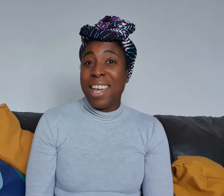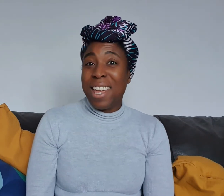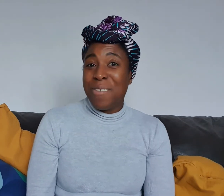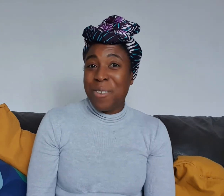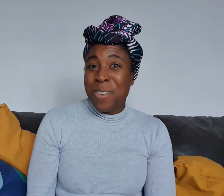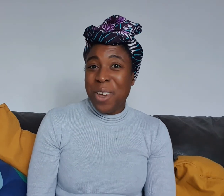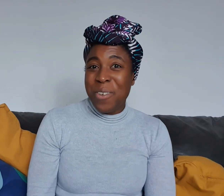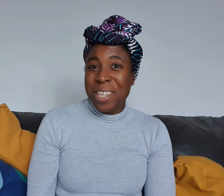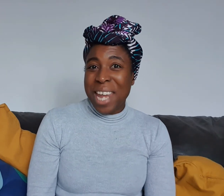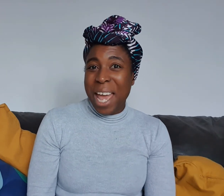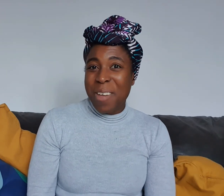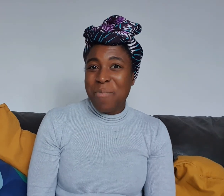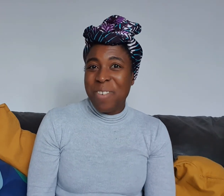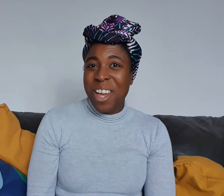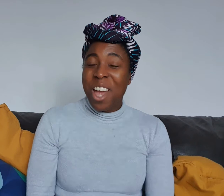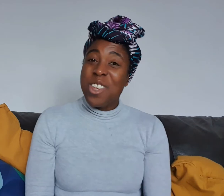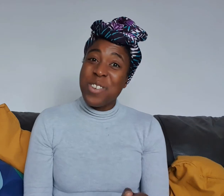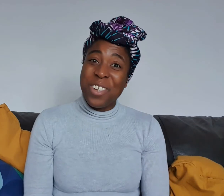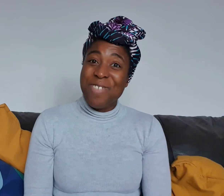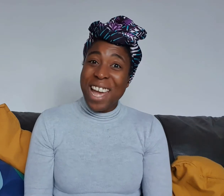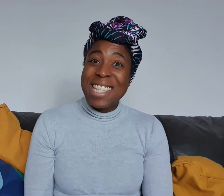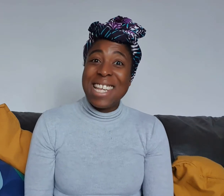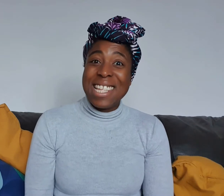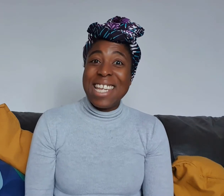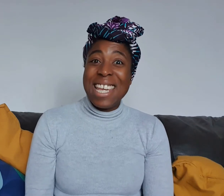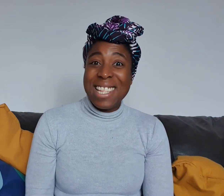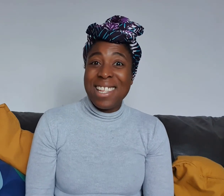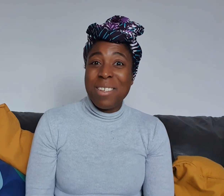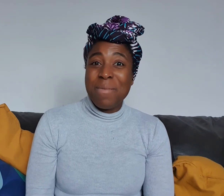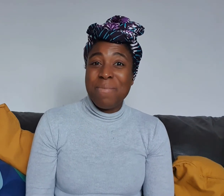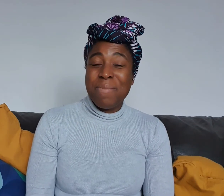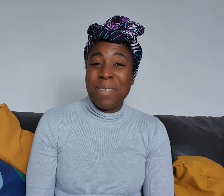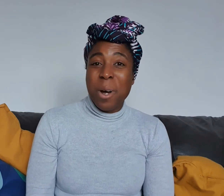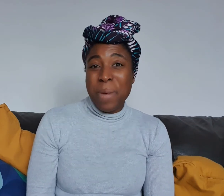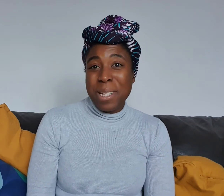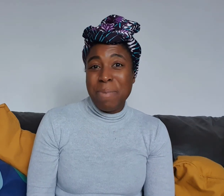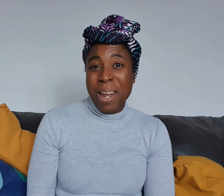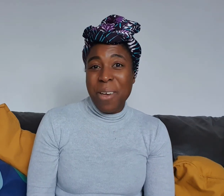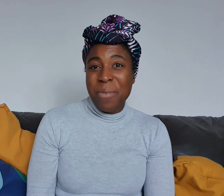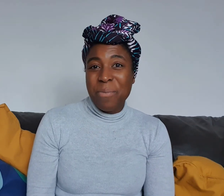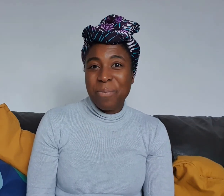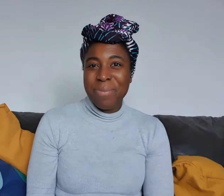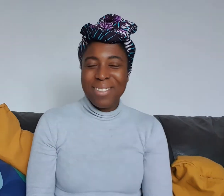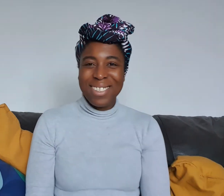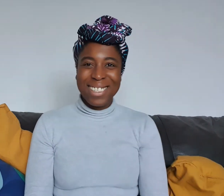If you know the name, you can write it in the comments below.